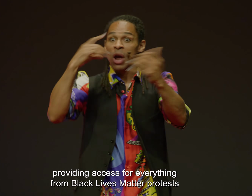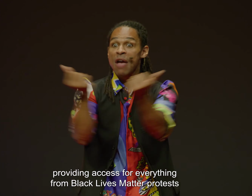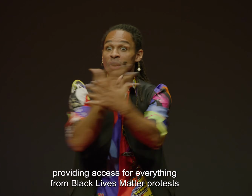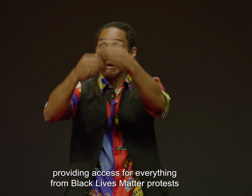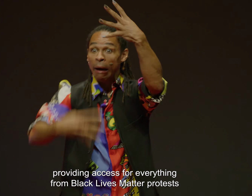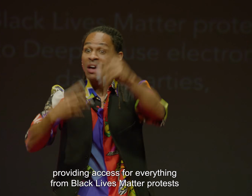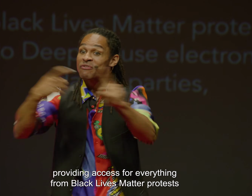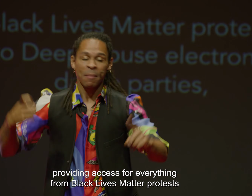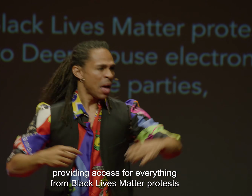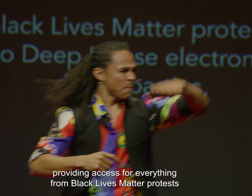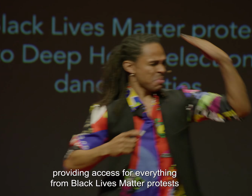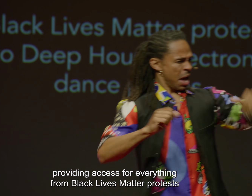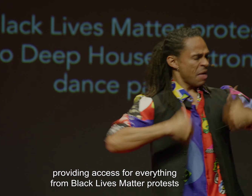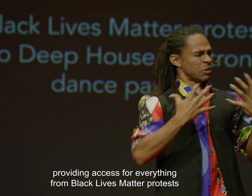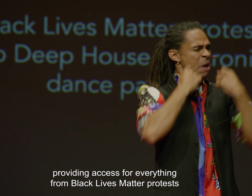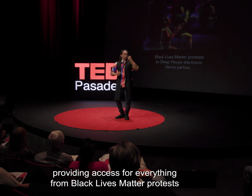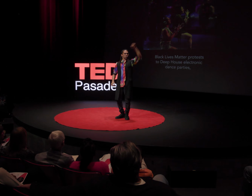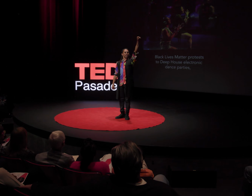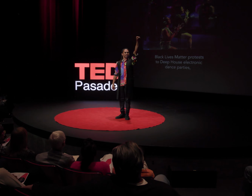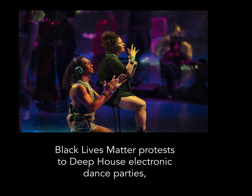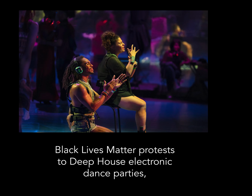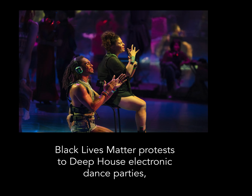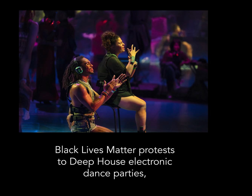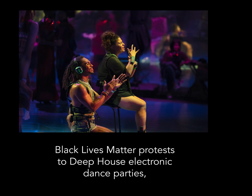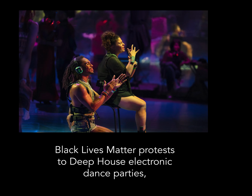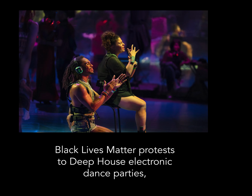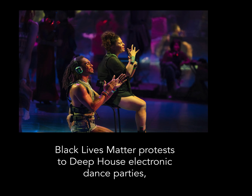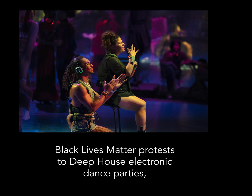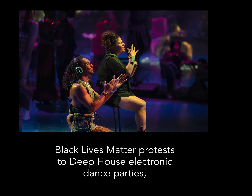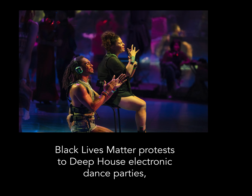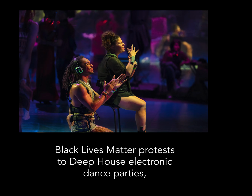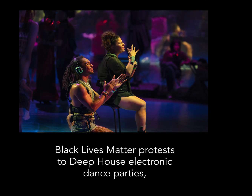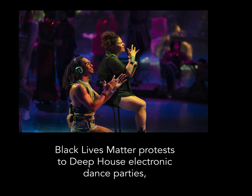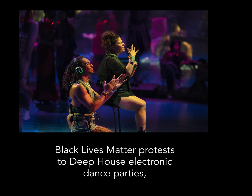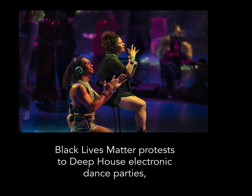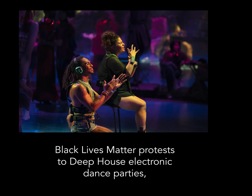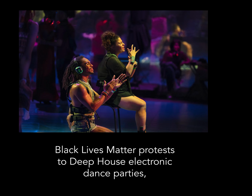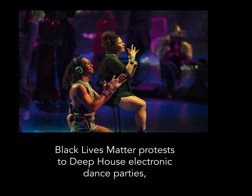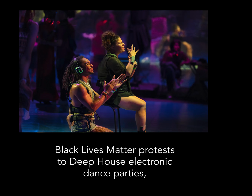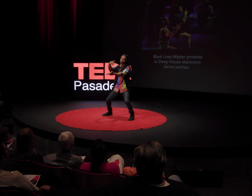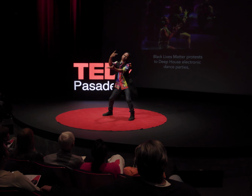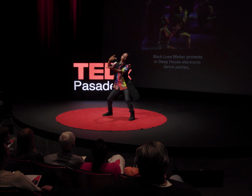from Black Lives Matter protests, to deep house electronic dance parties,